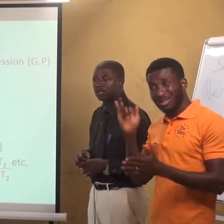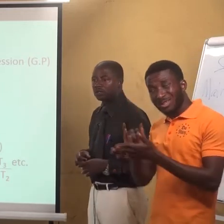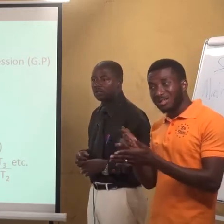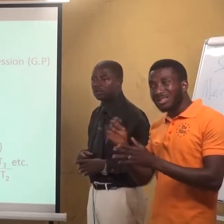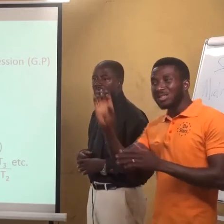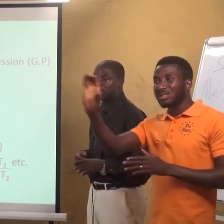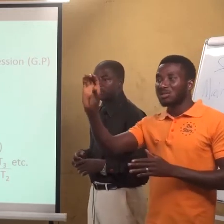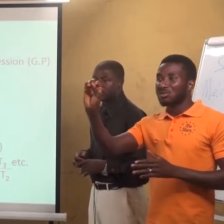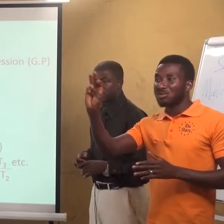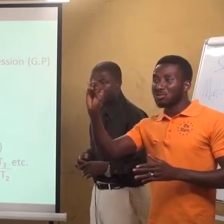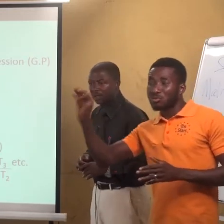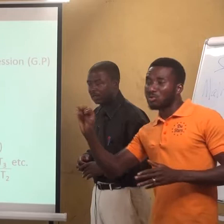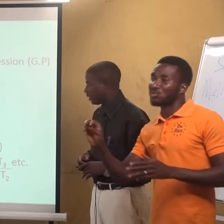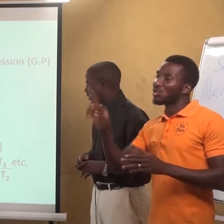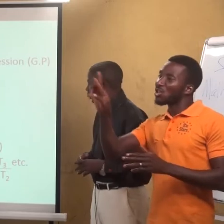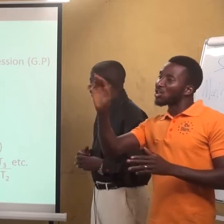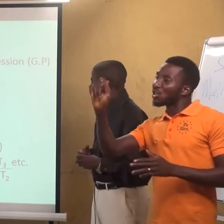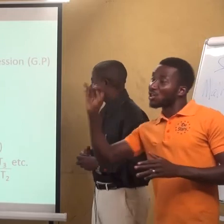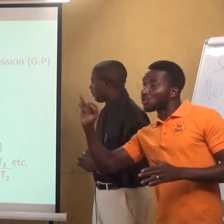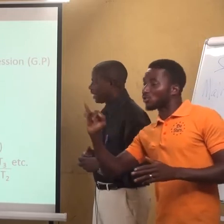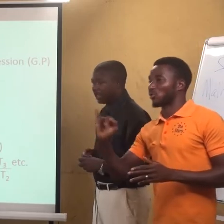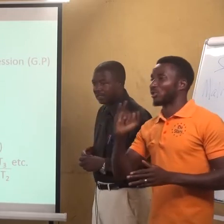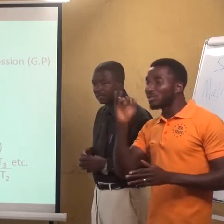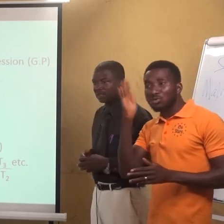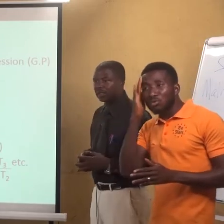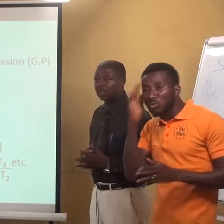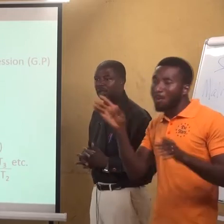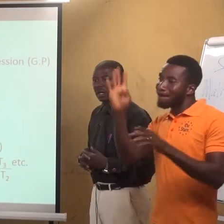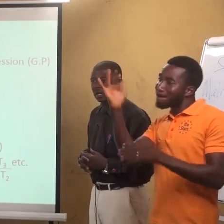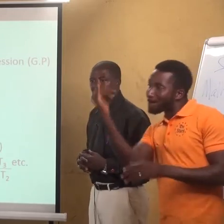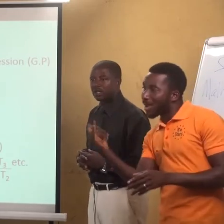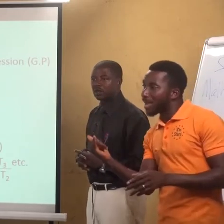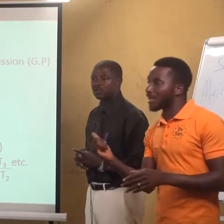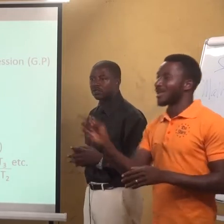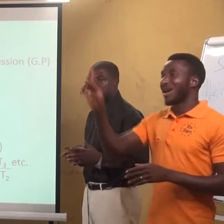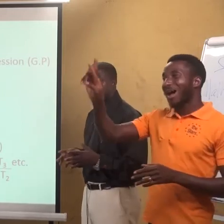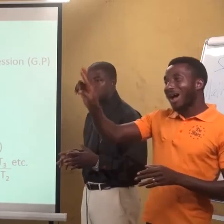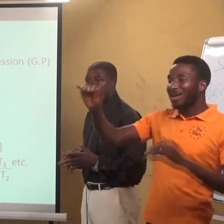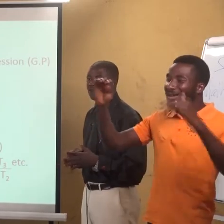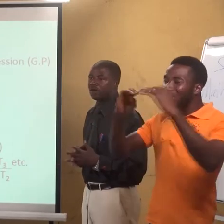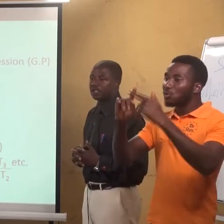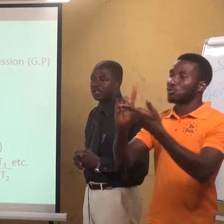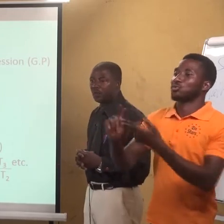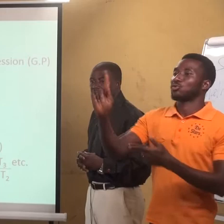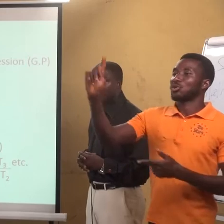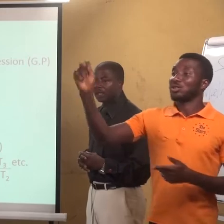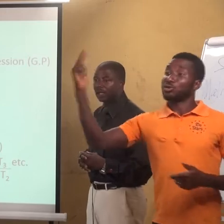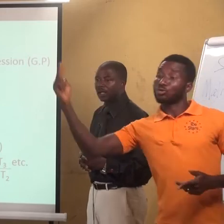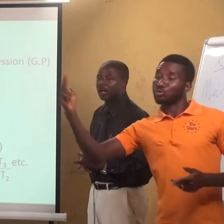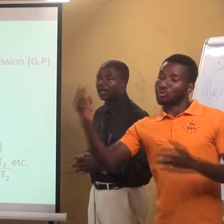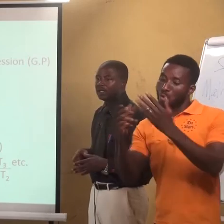common ratio is determined by R equals to